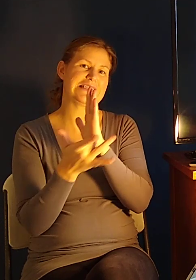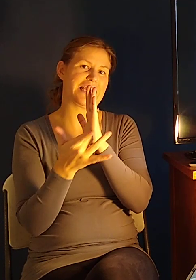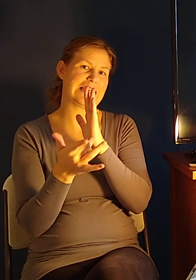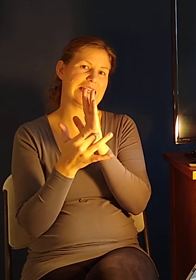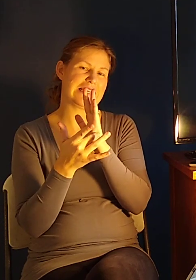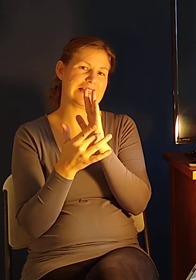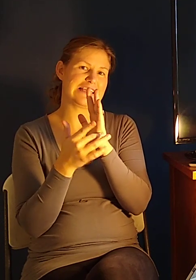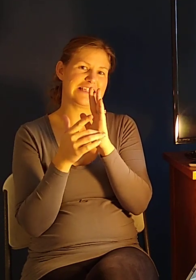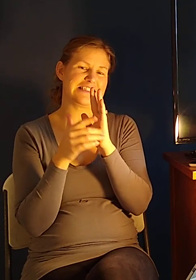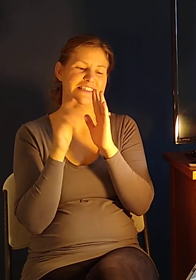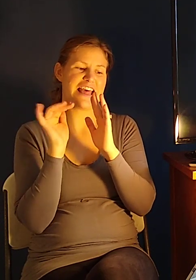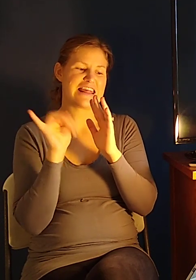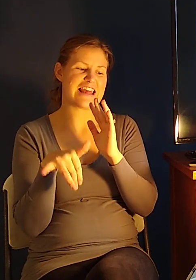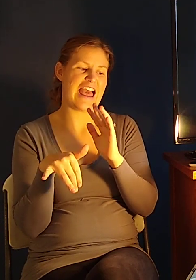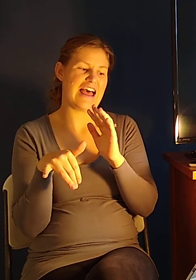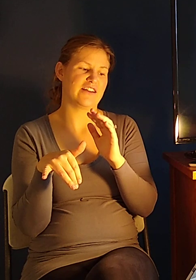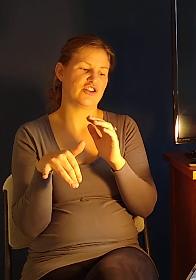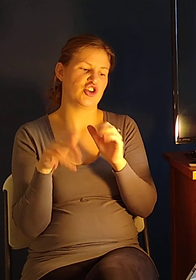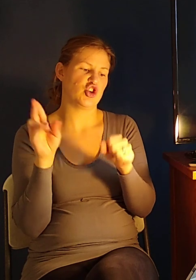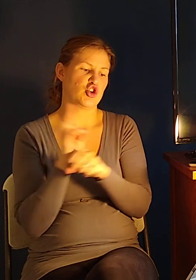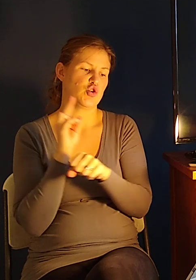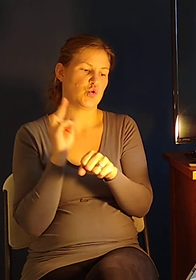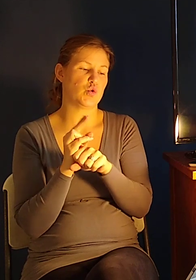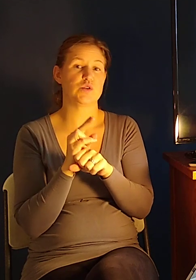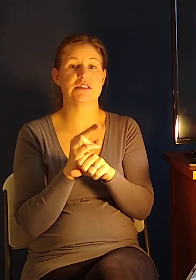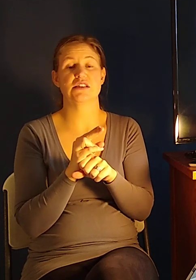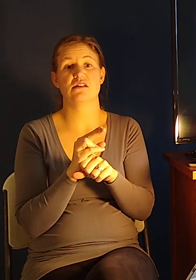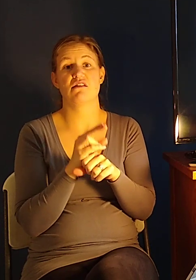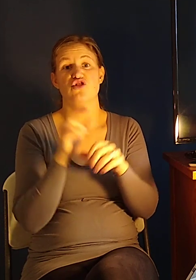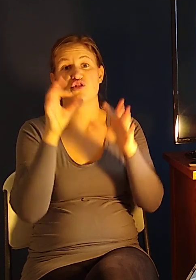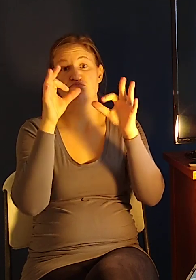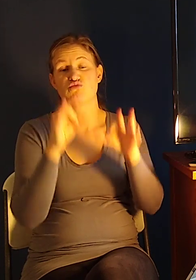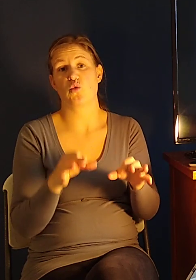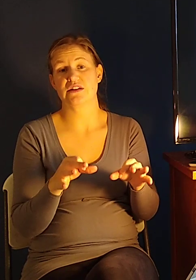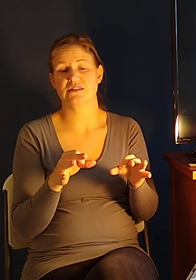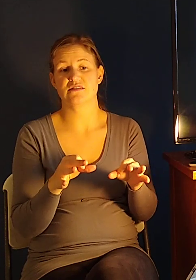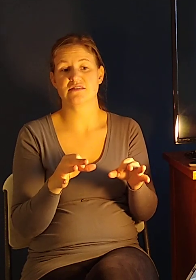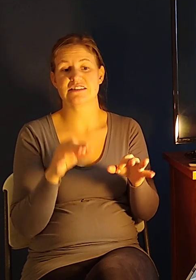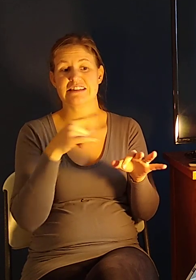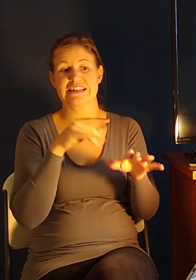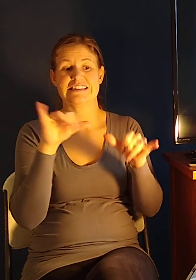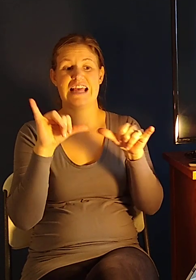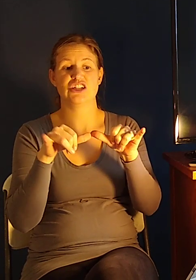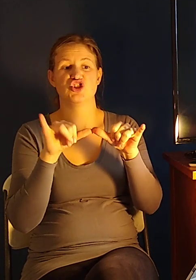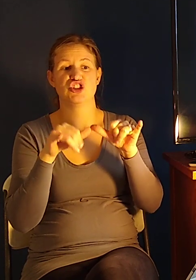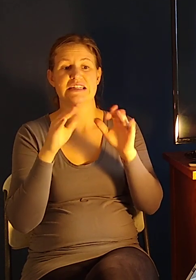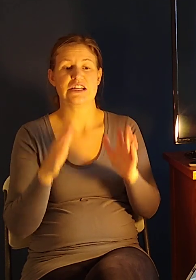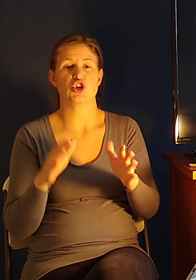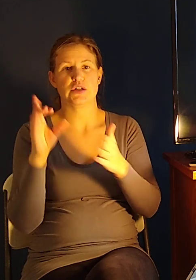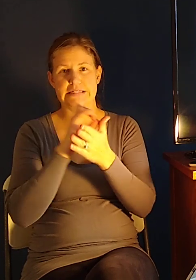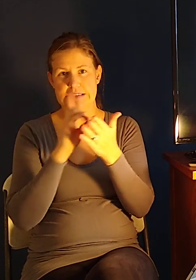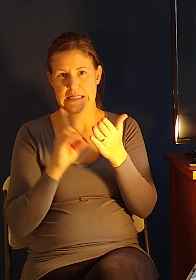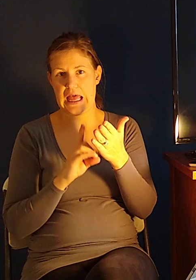that feed off of the choices that the engineer designed in